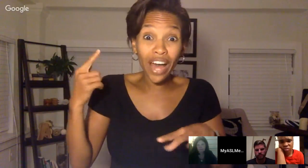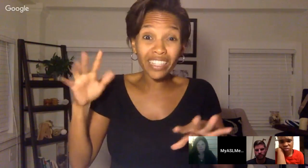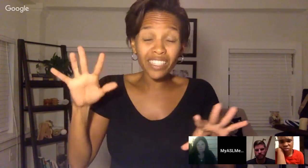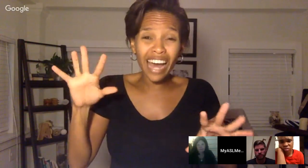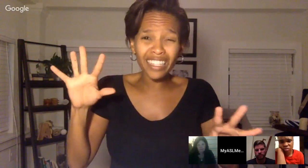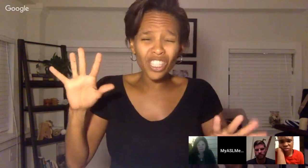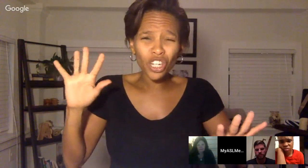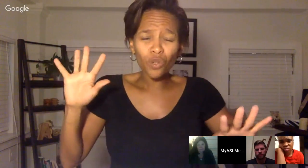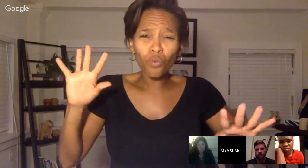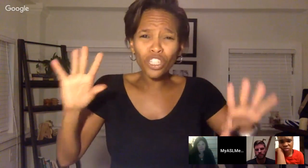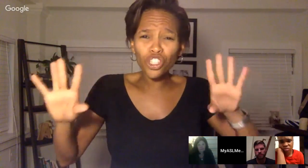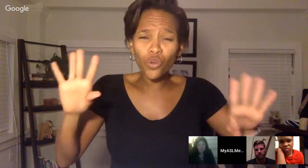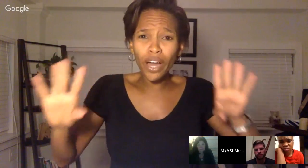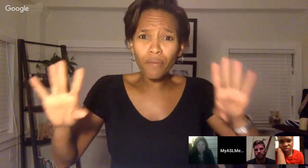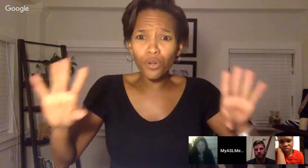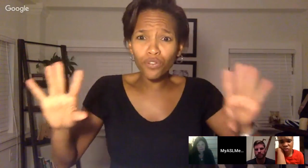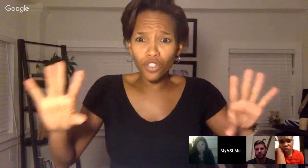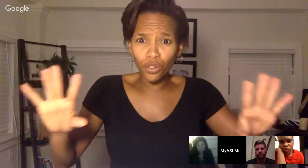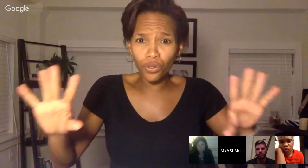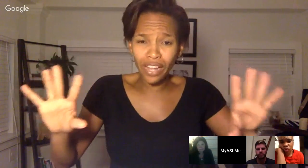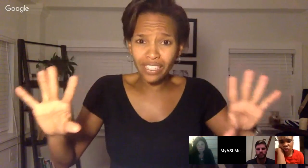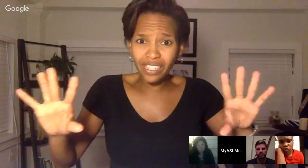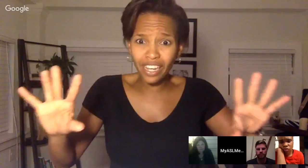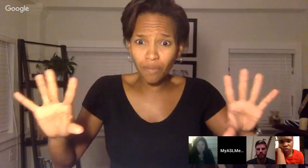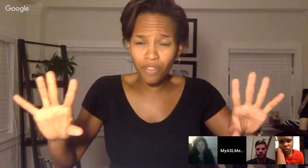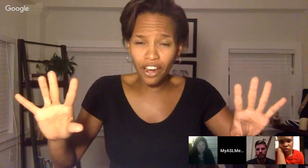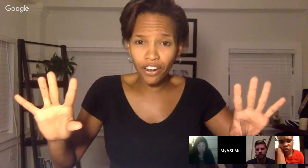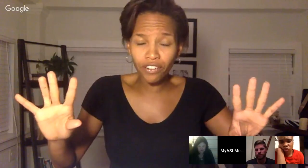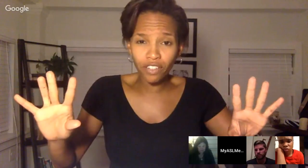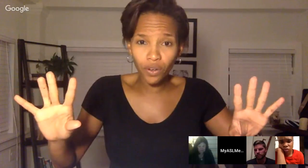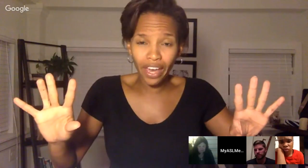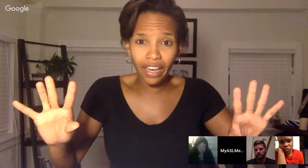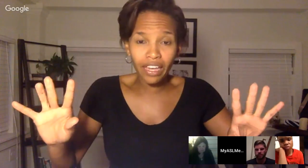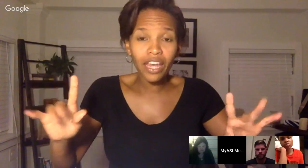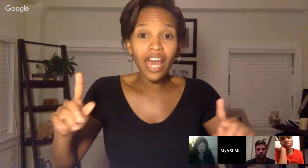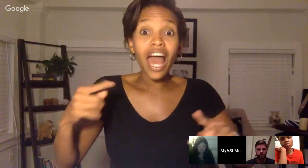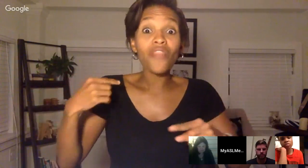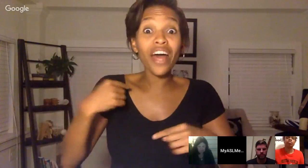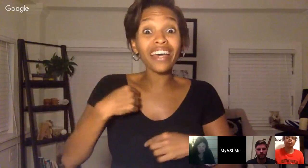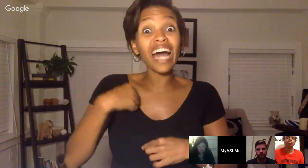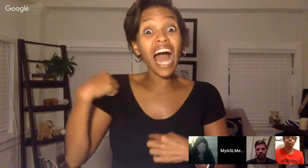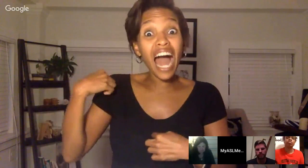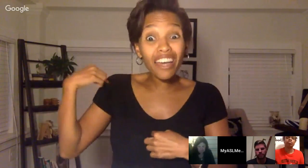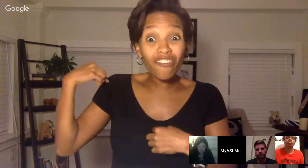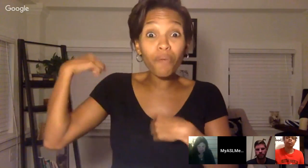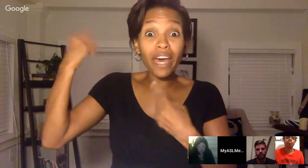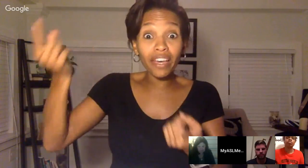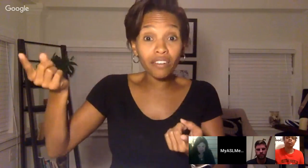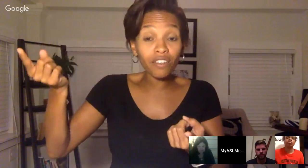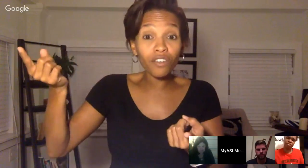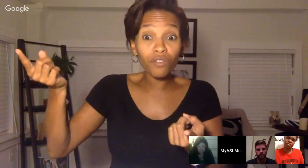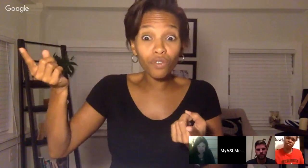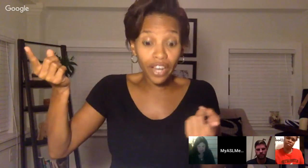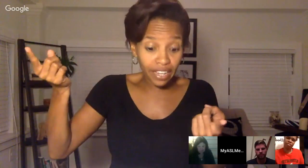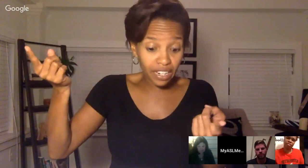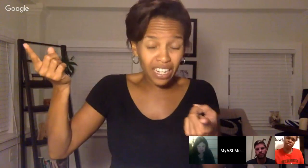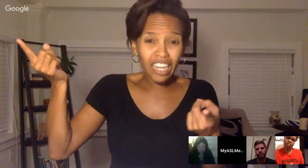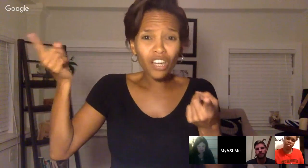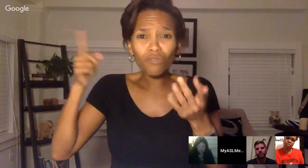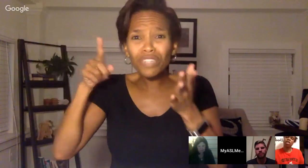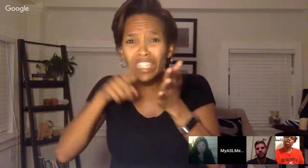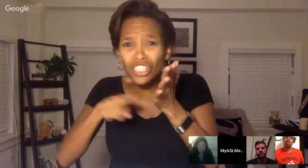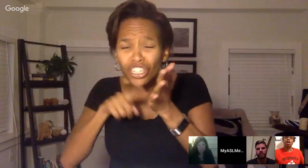Then so that's which do I move to? That's the setup there. Okay. Then I've been